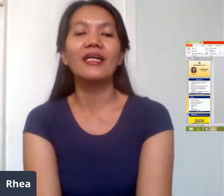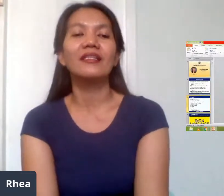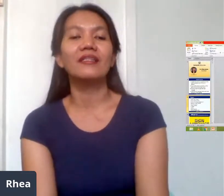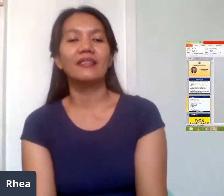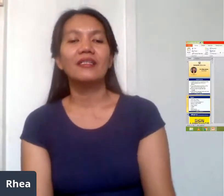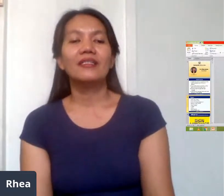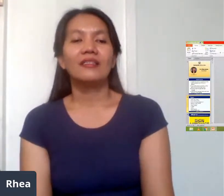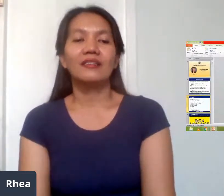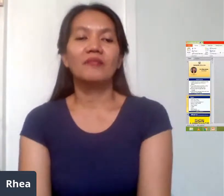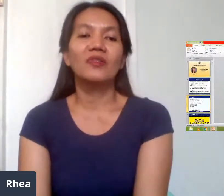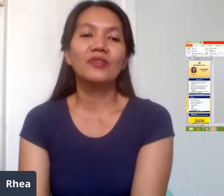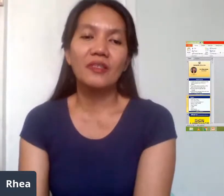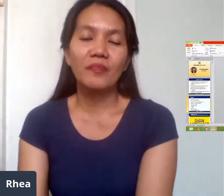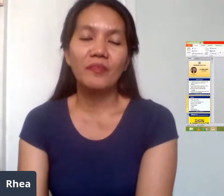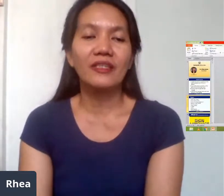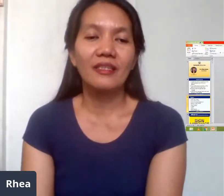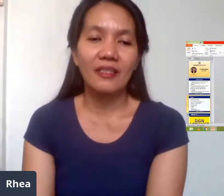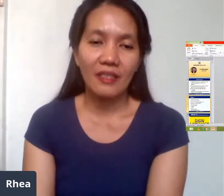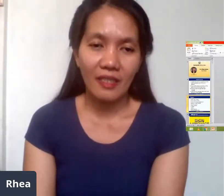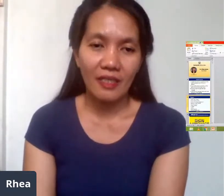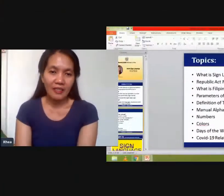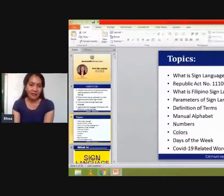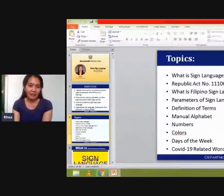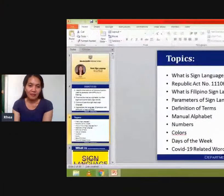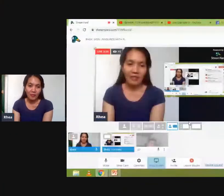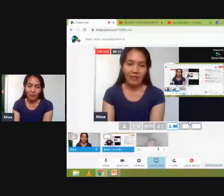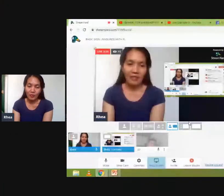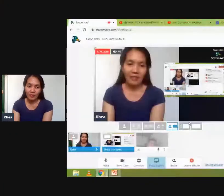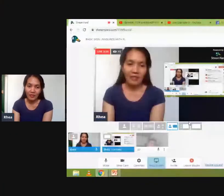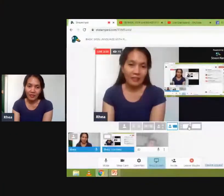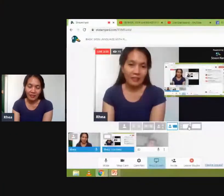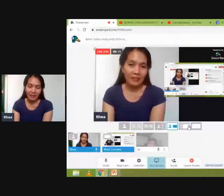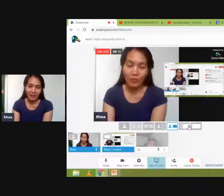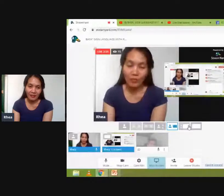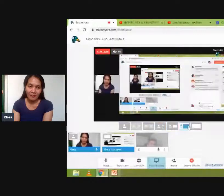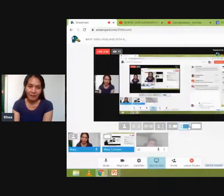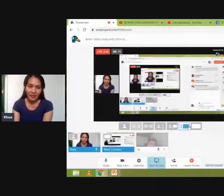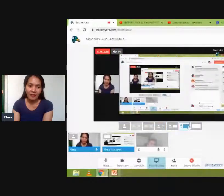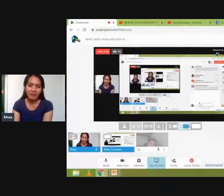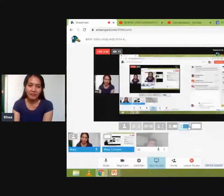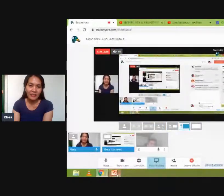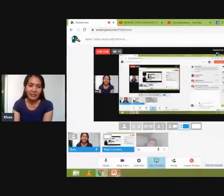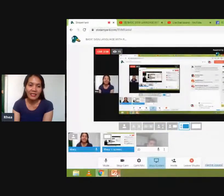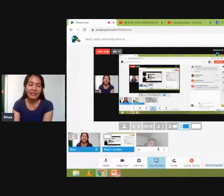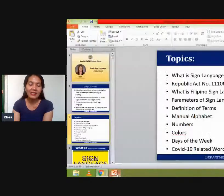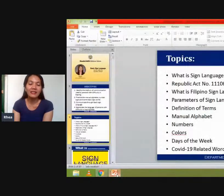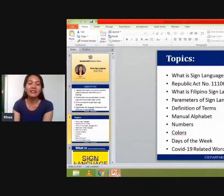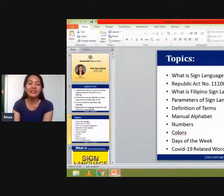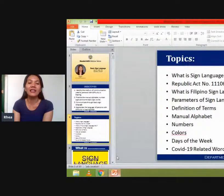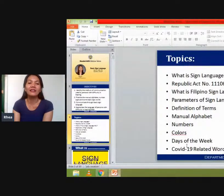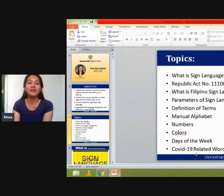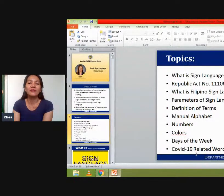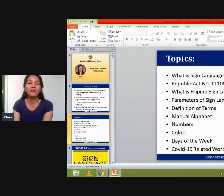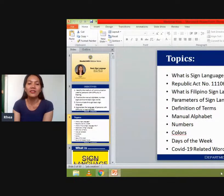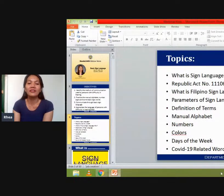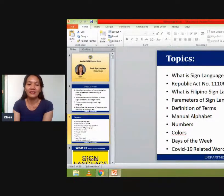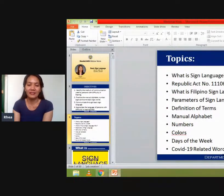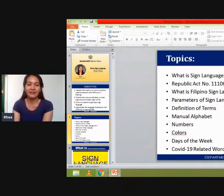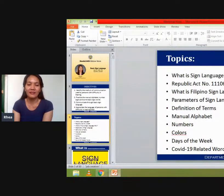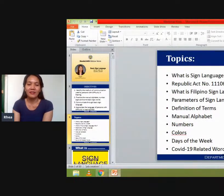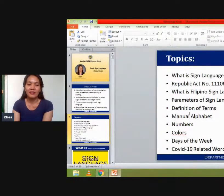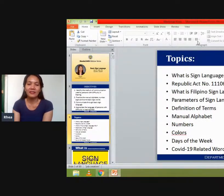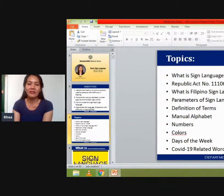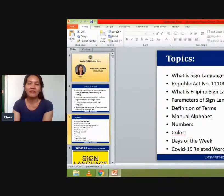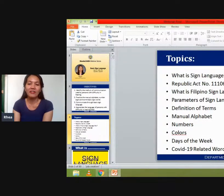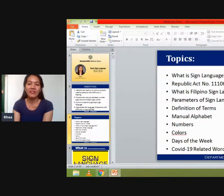colors, days of the week, and the most important are the COVID-19 related